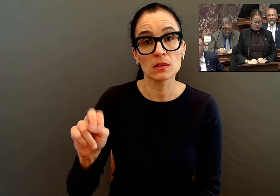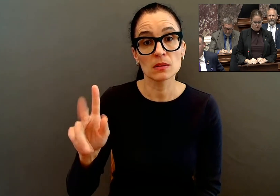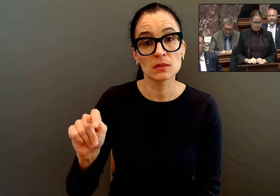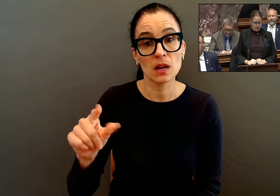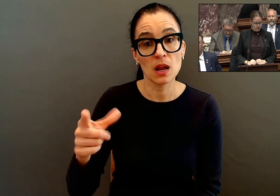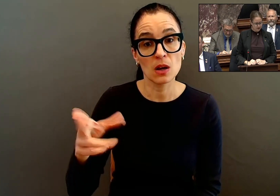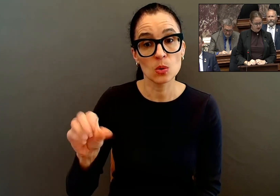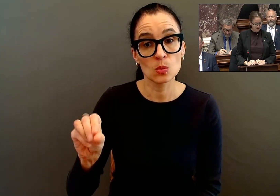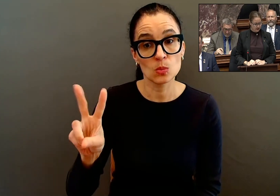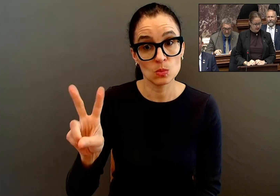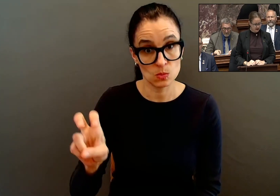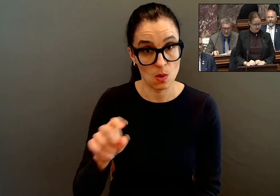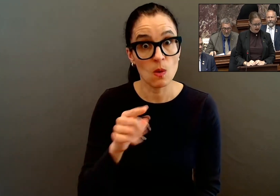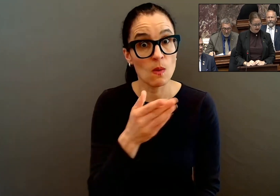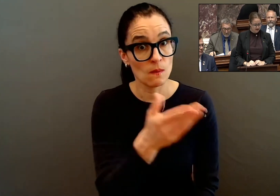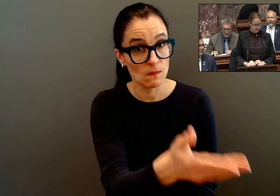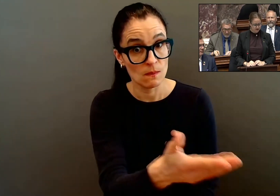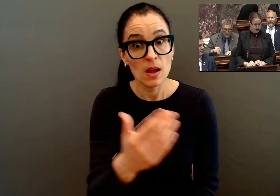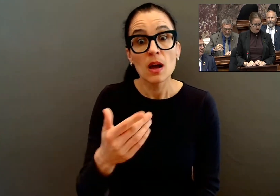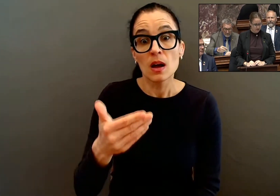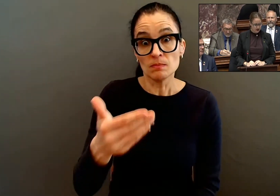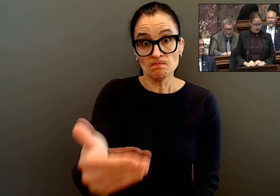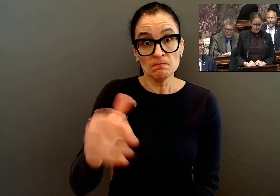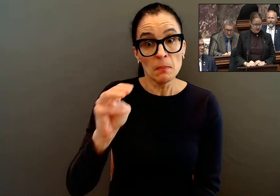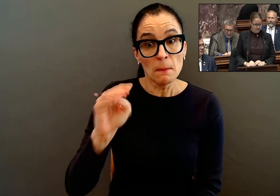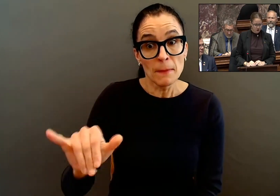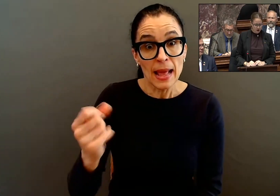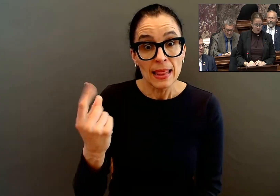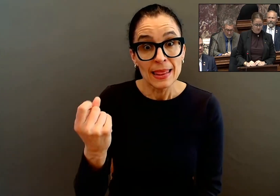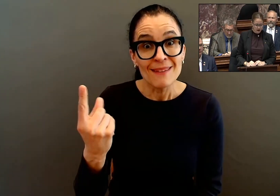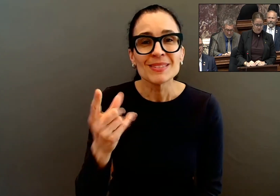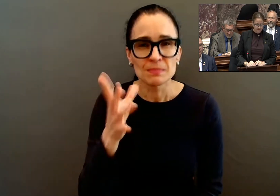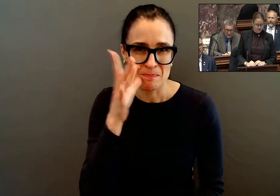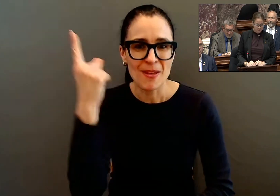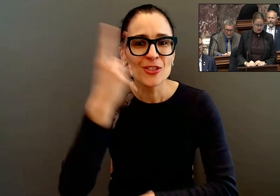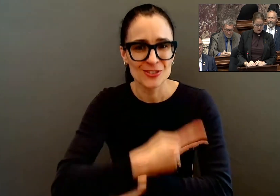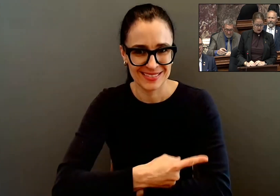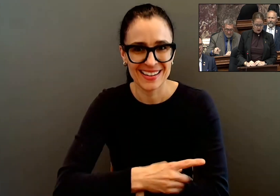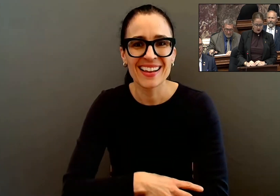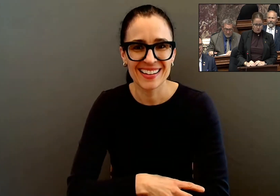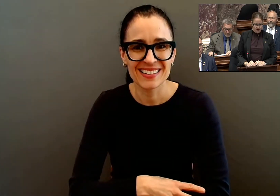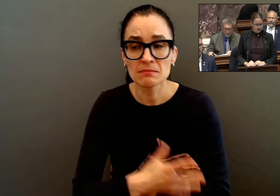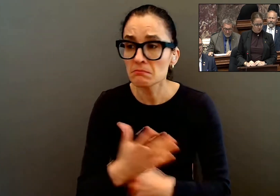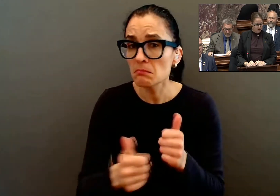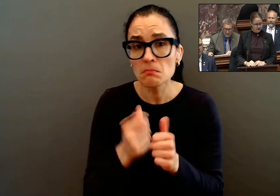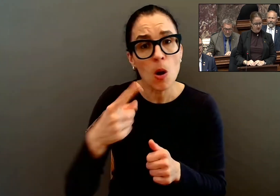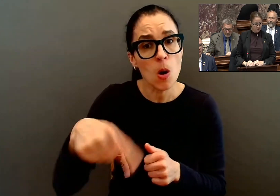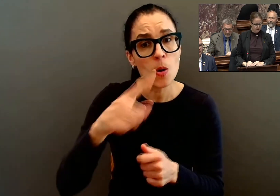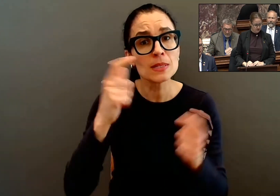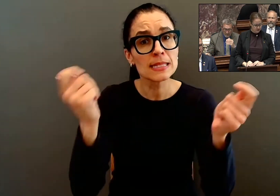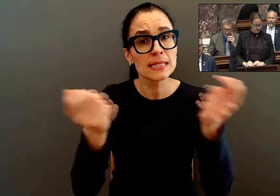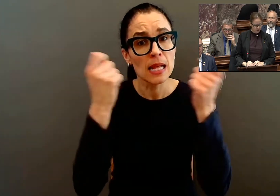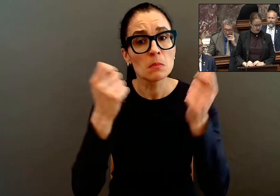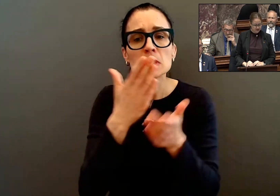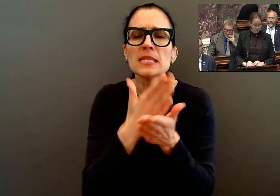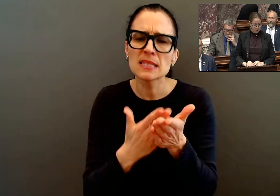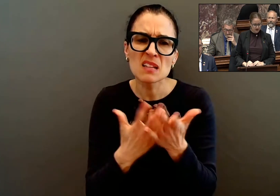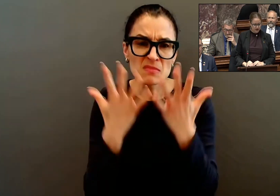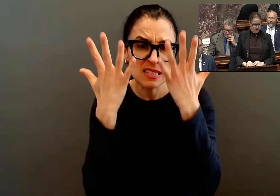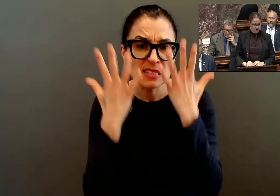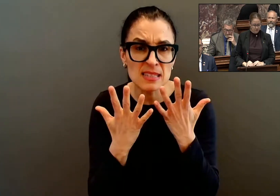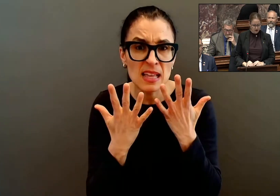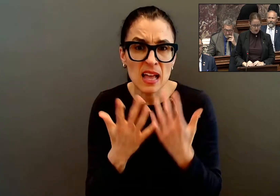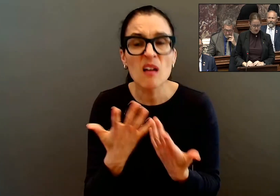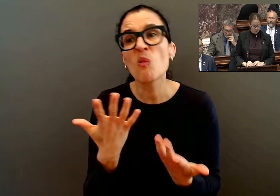celebration for most, a day of sadness for some, a day of trauma for others. Not all women want to be mothers, while some